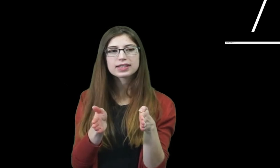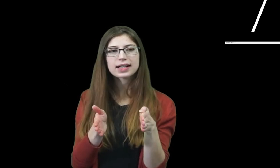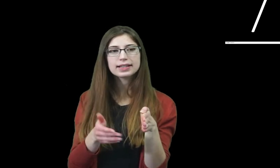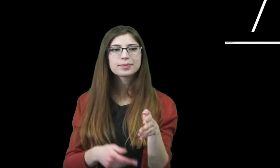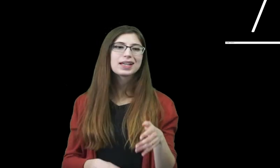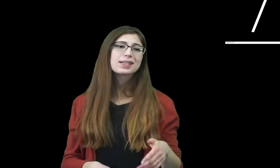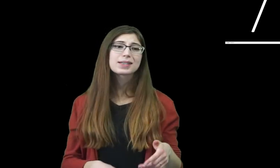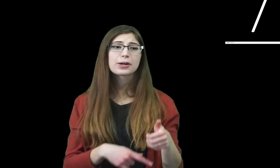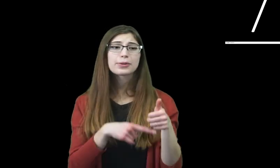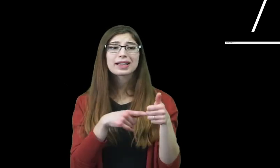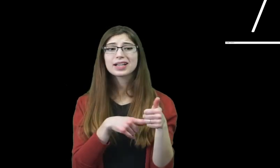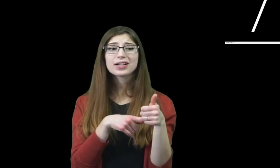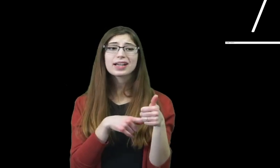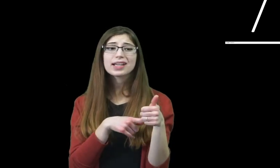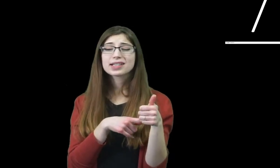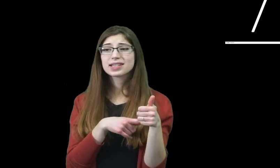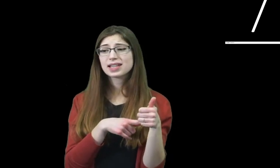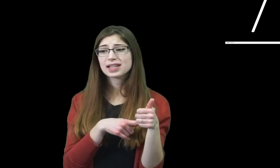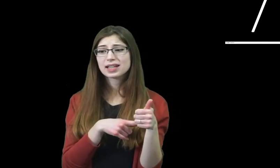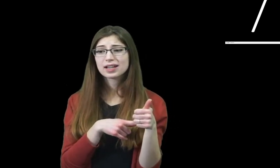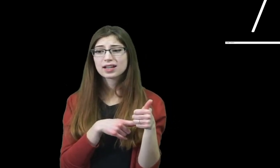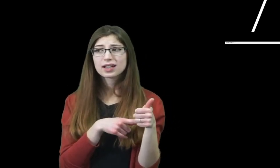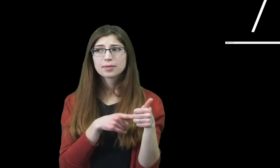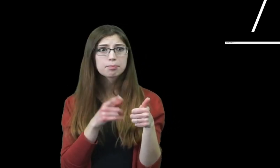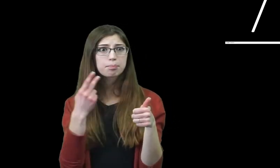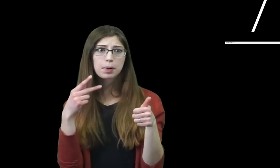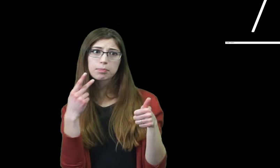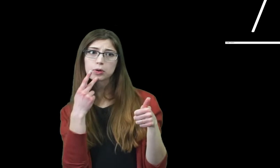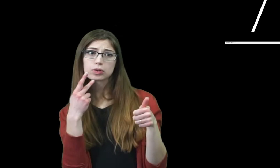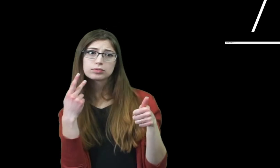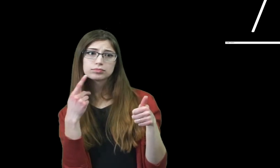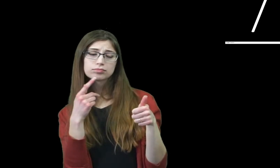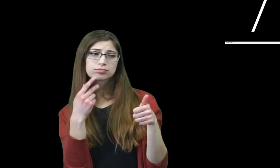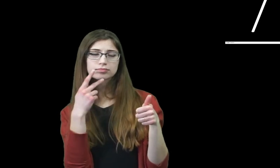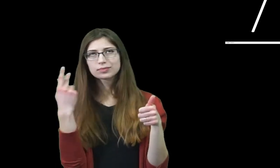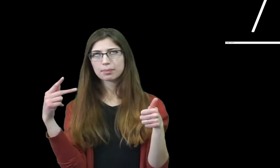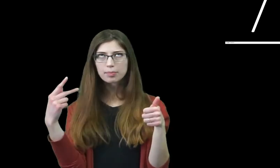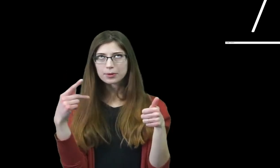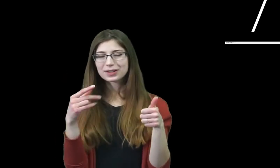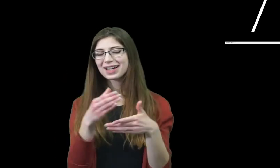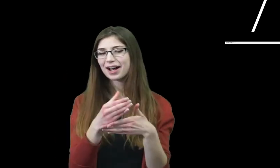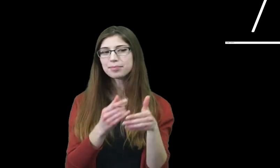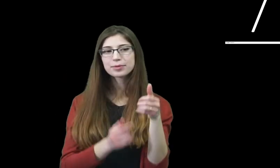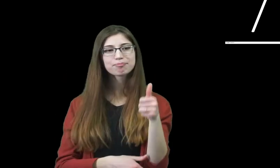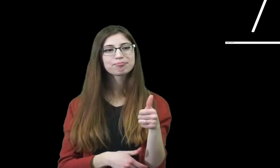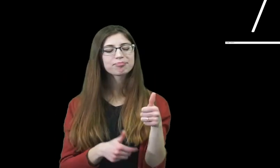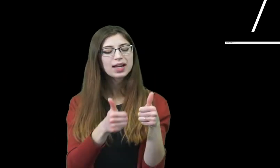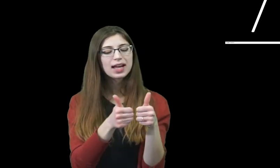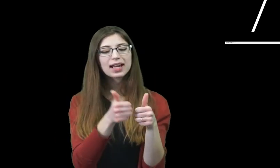side. So here is the purple cup, and